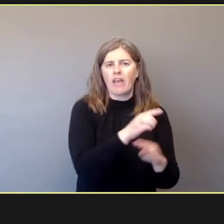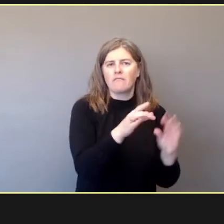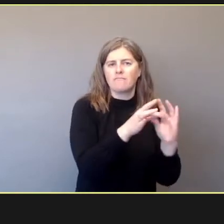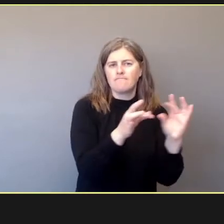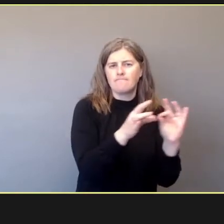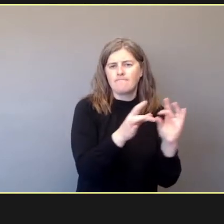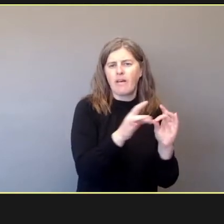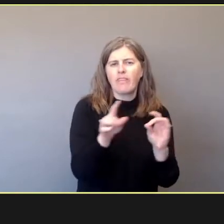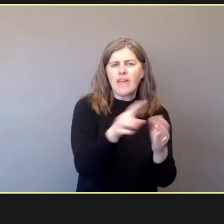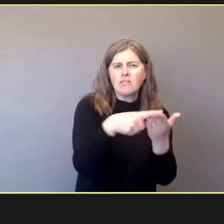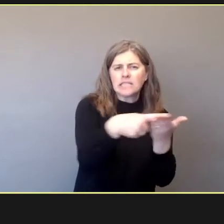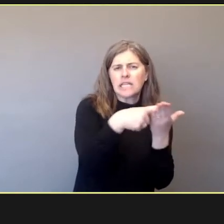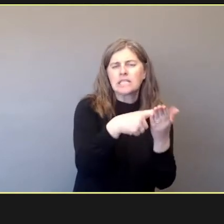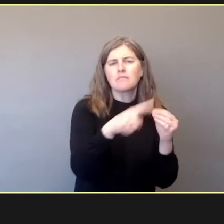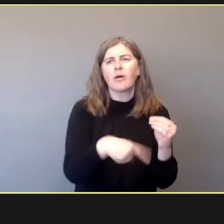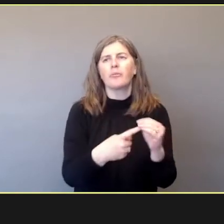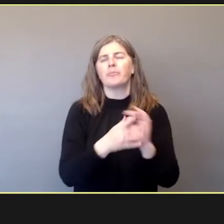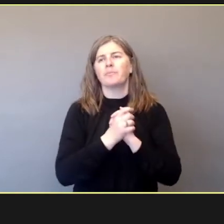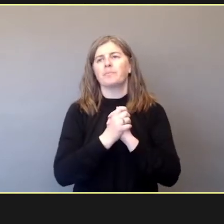are discussing,